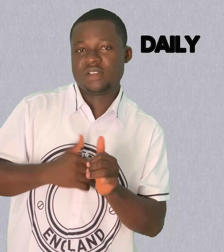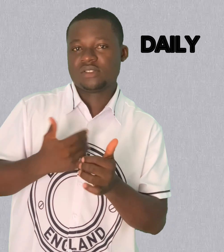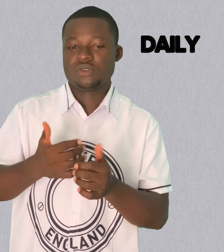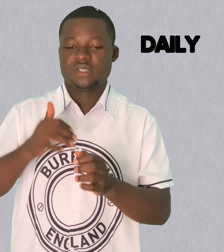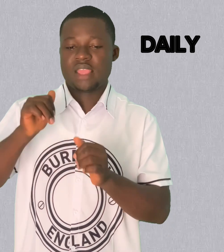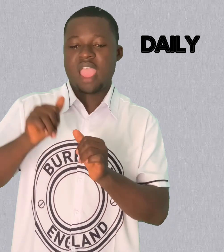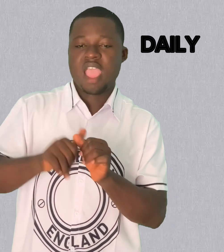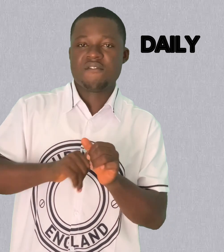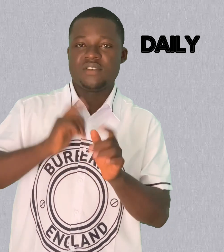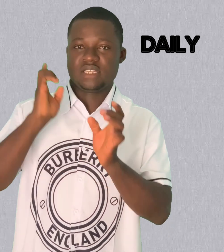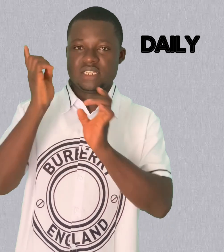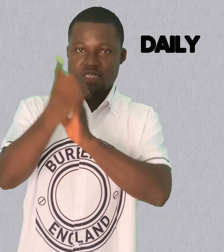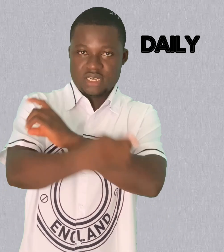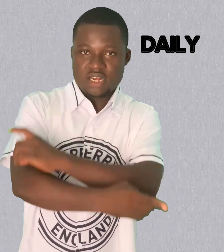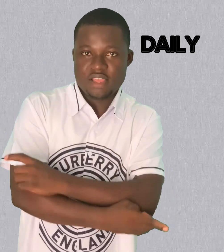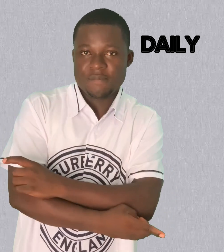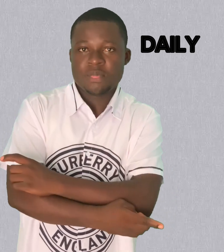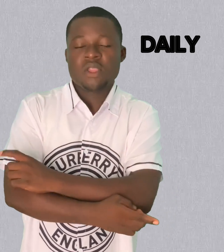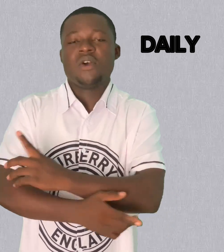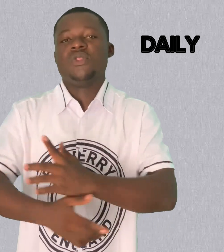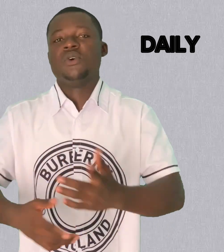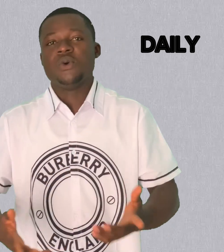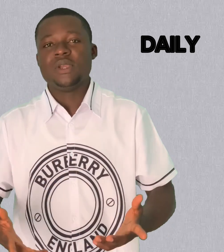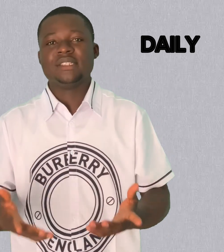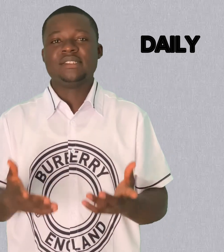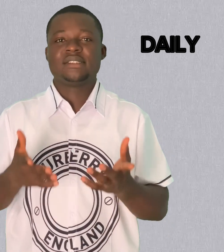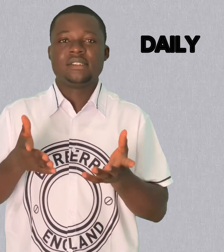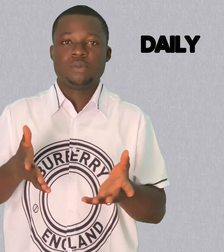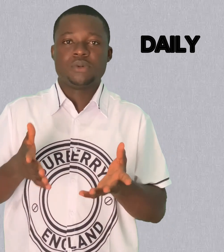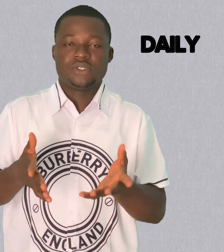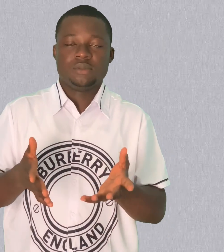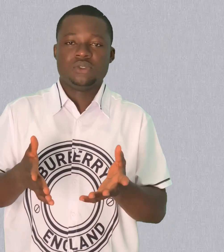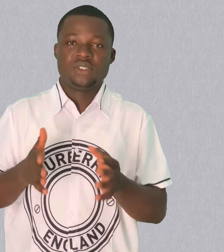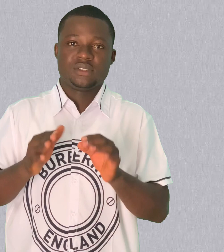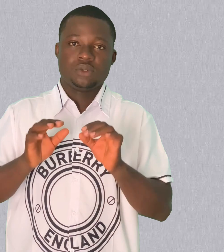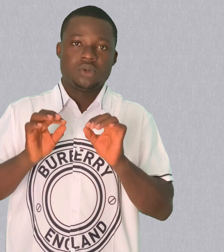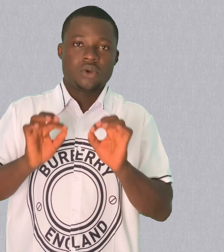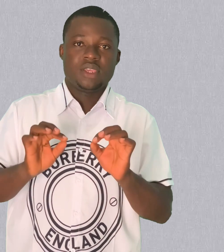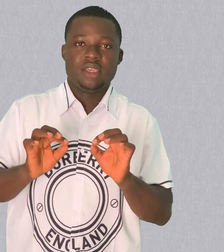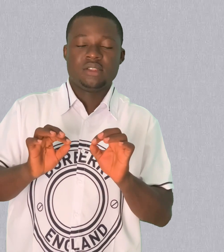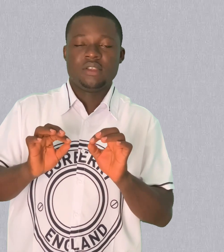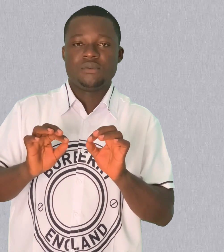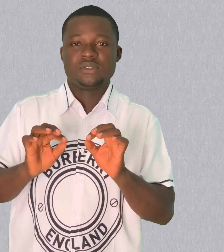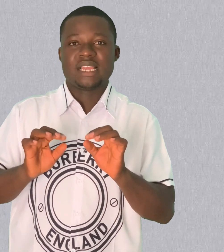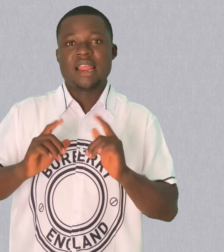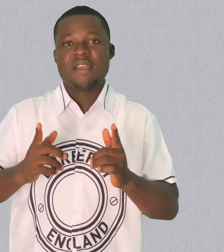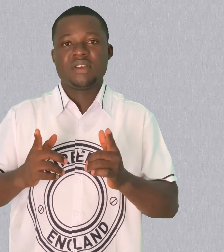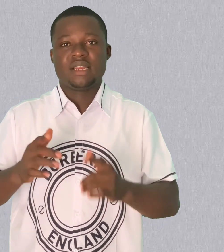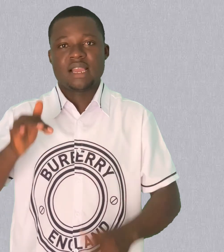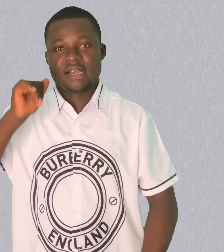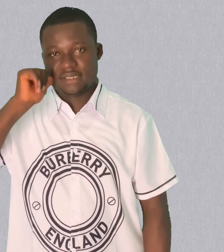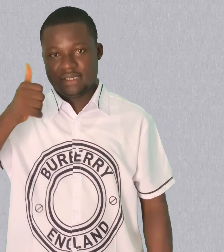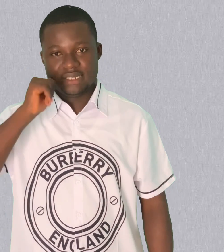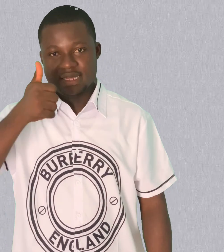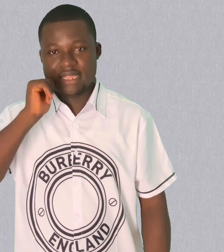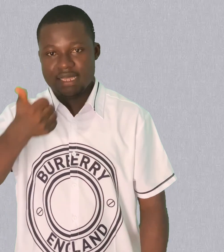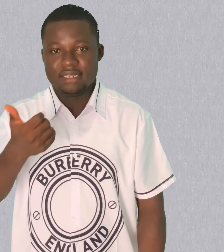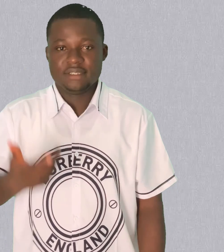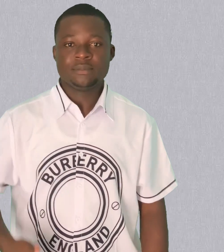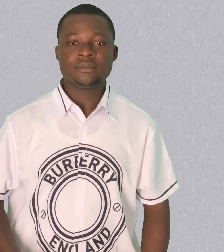So you say every day. Although it is still possible, it is still okay if you sign every day as daily.